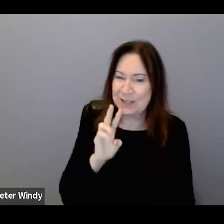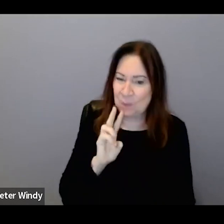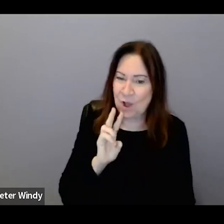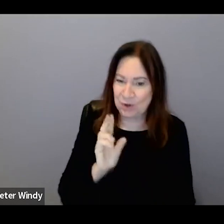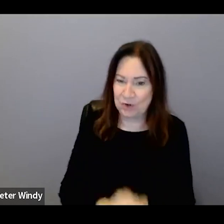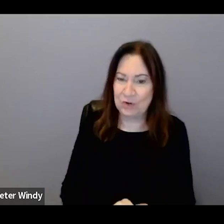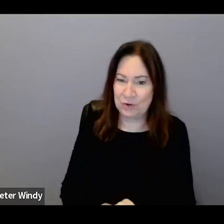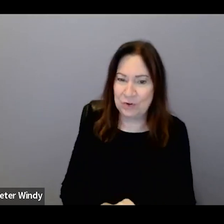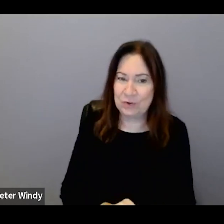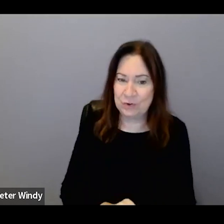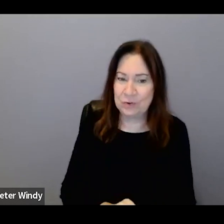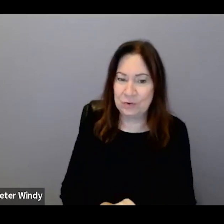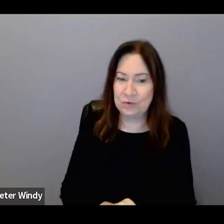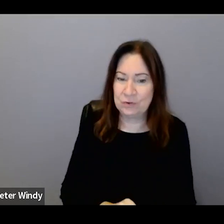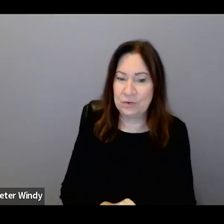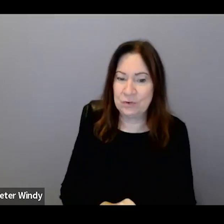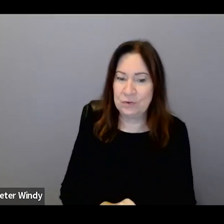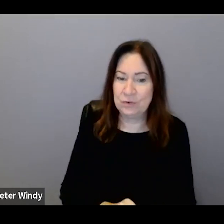water.